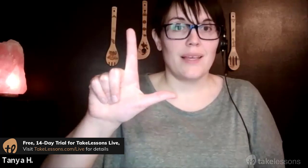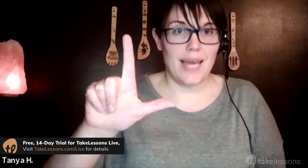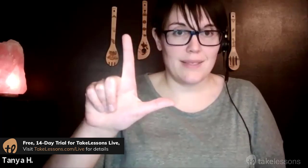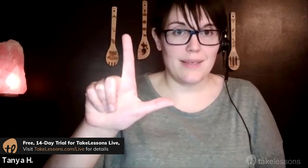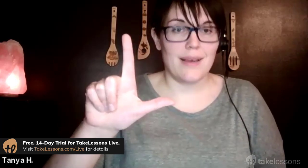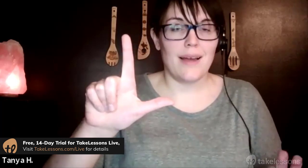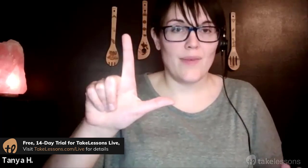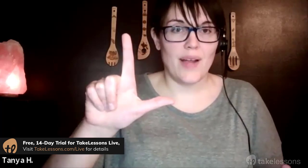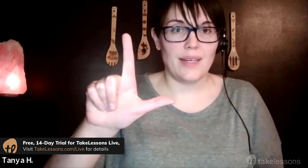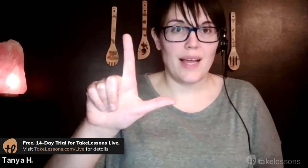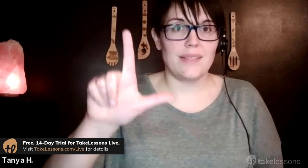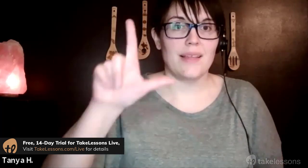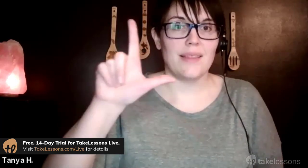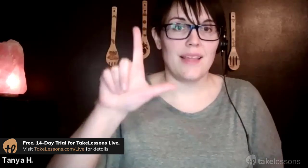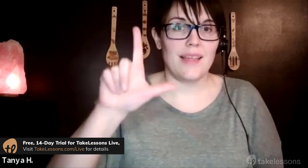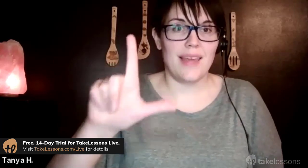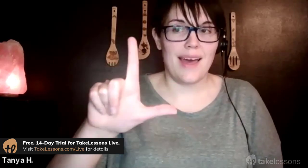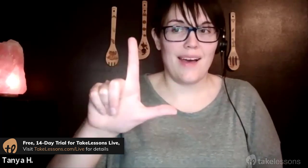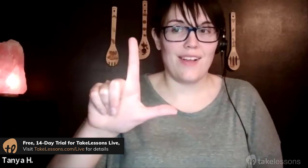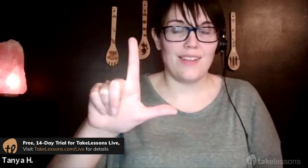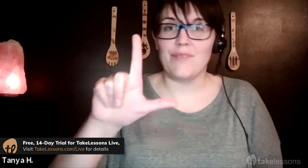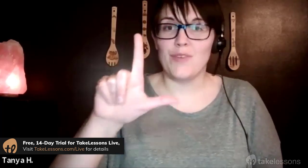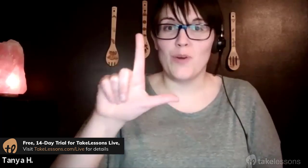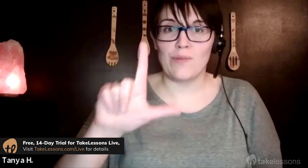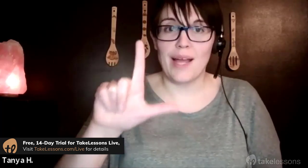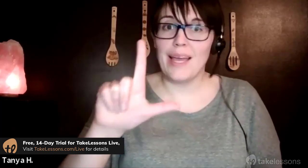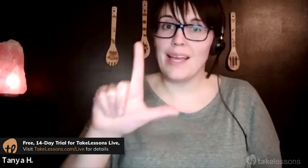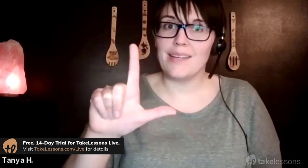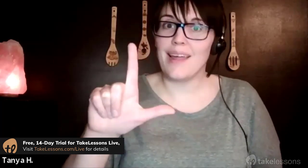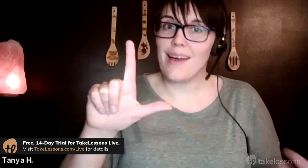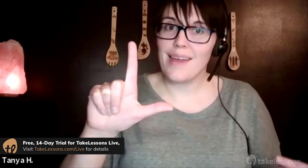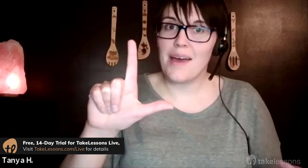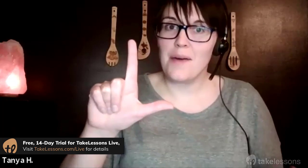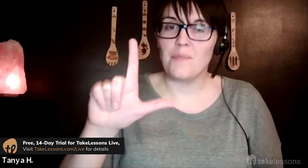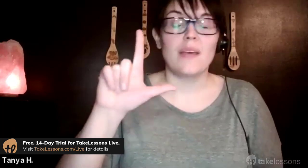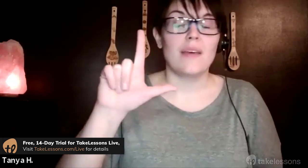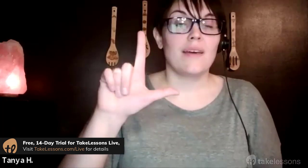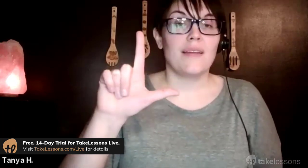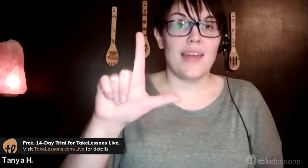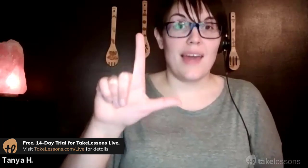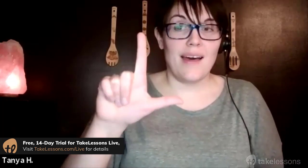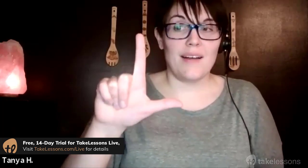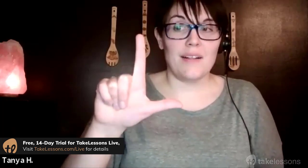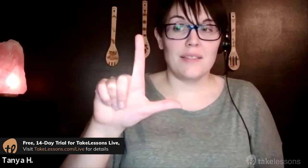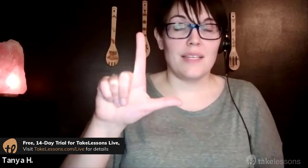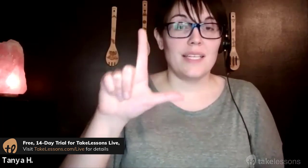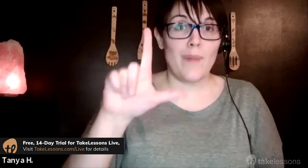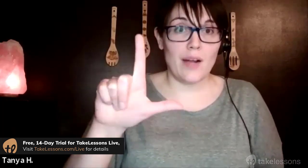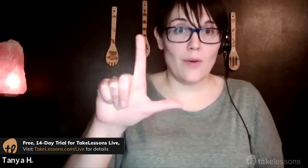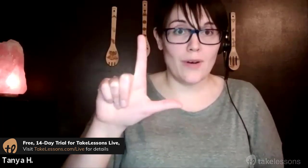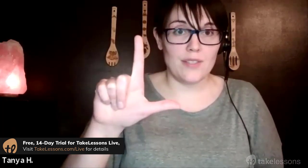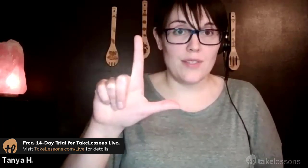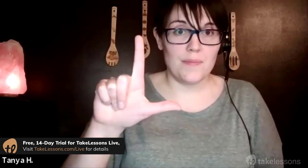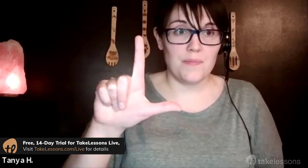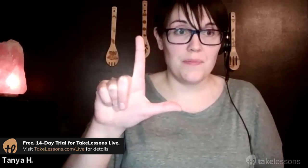Yes, I recognize that the L, if you are right-handed like I am, the L is backwards.